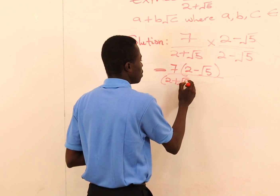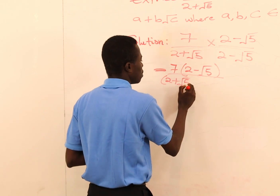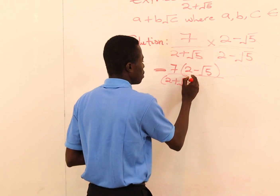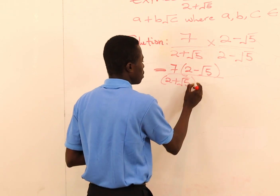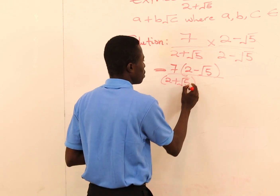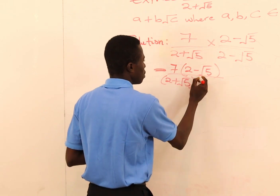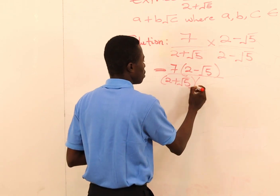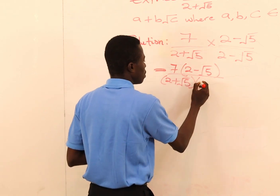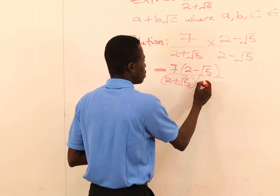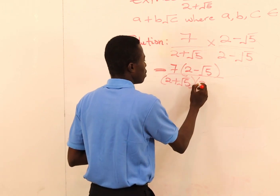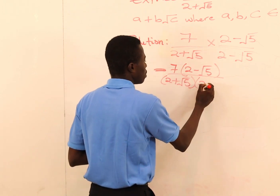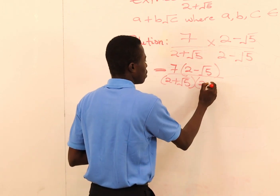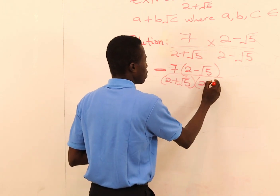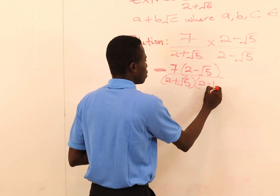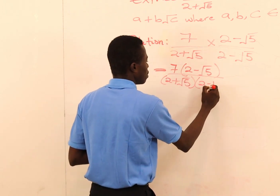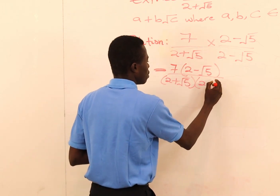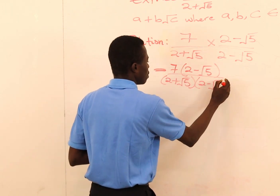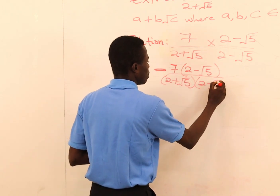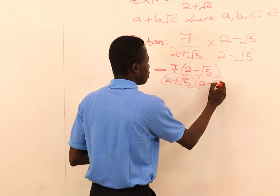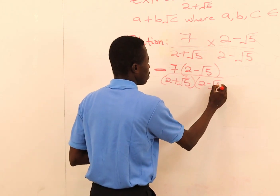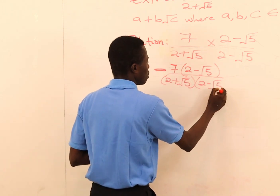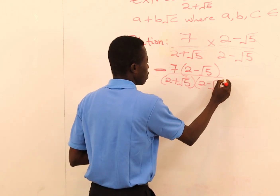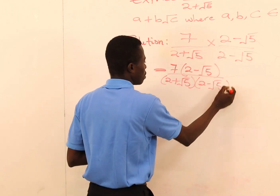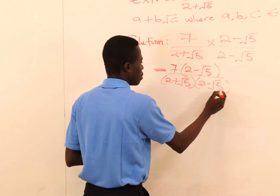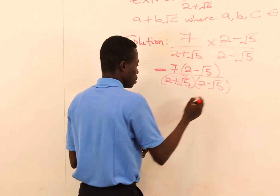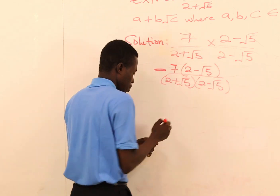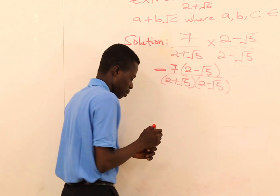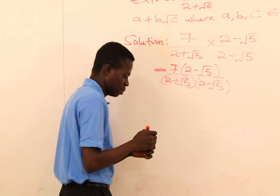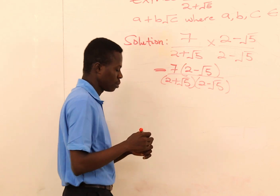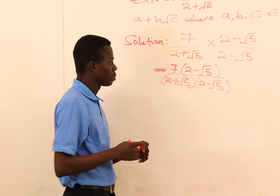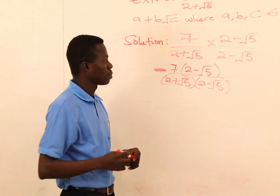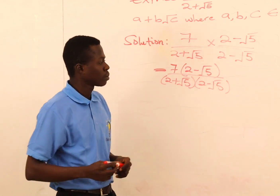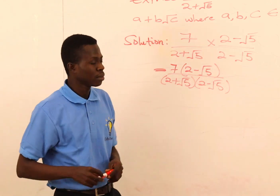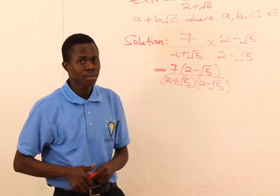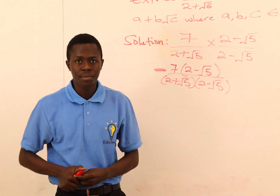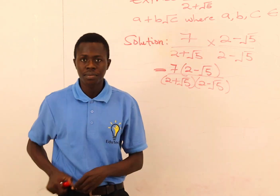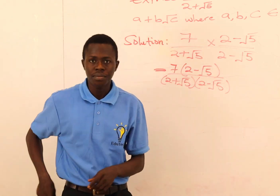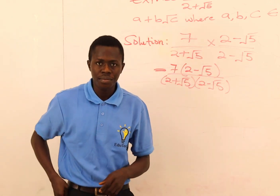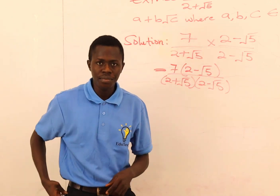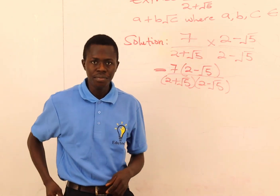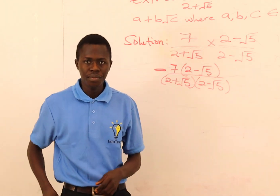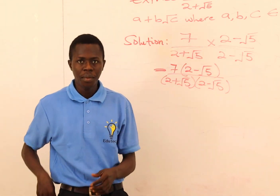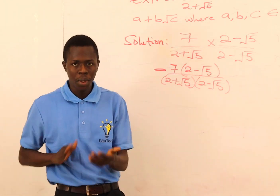by the expression 2 plus square root of 5 multiplying the expression 2 minus square root of